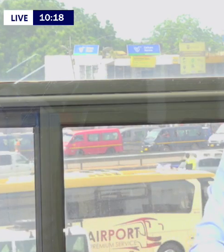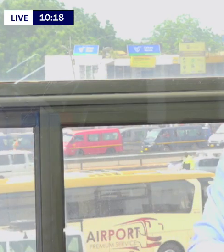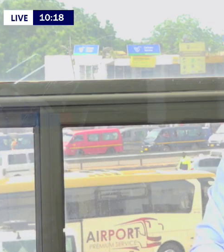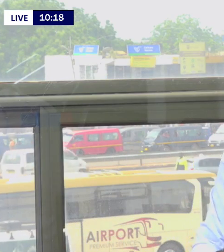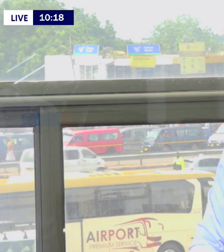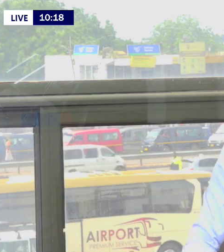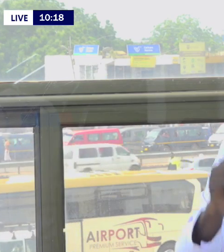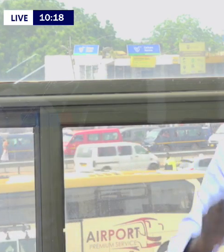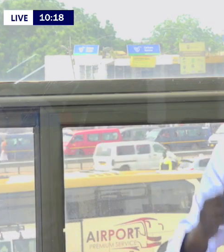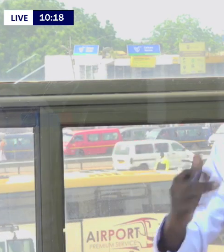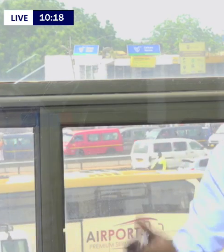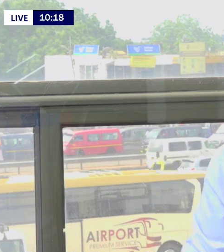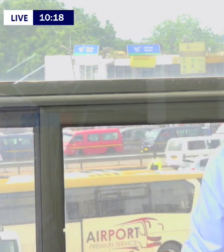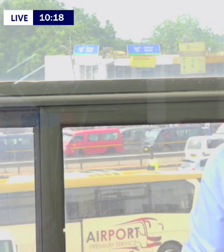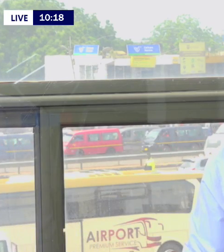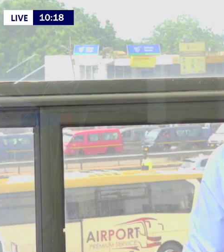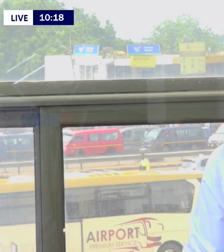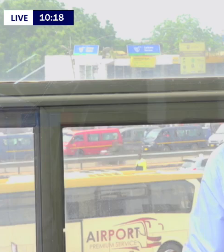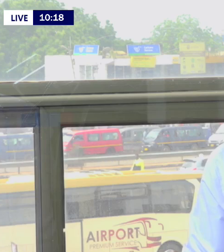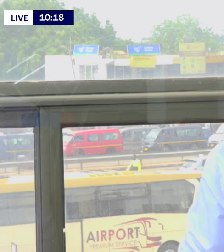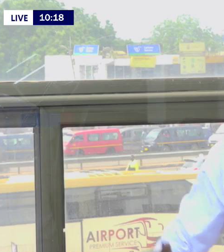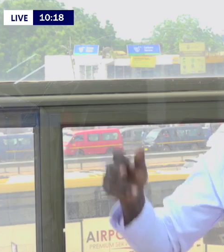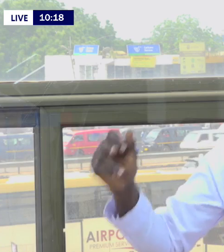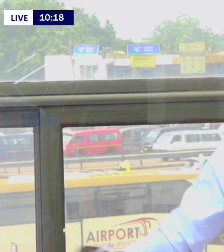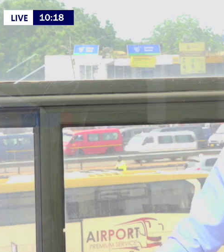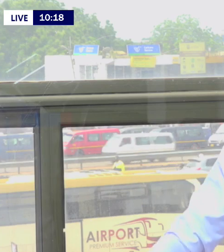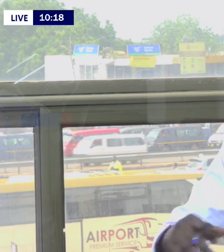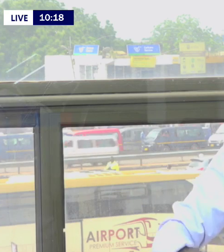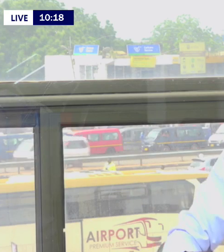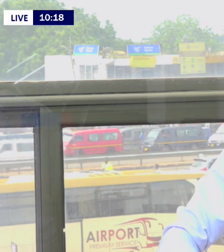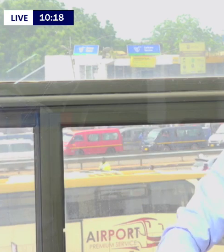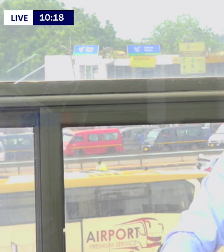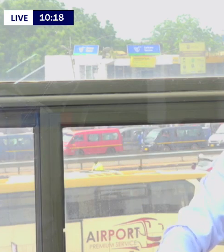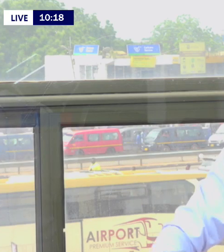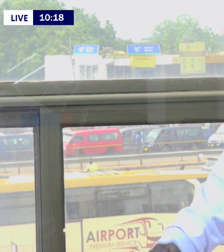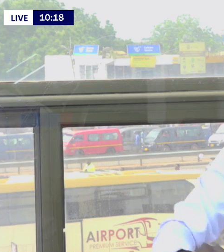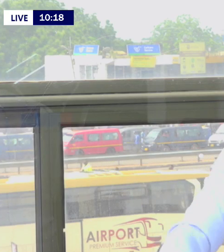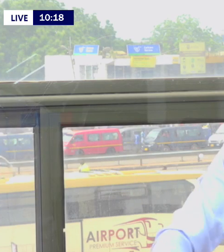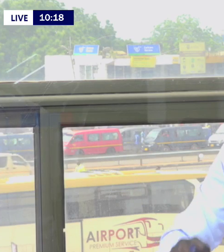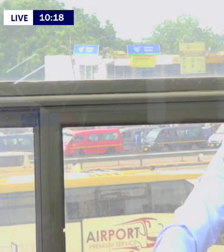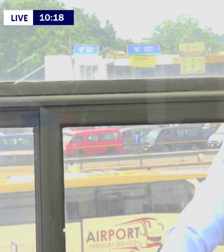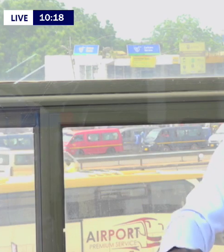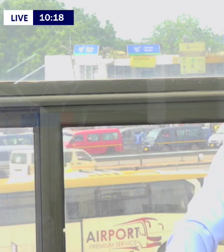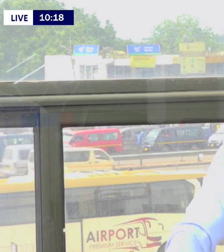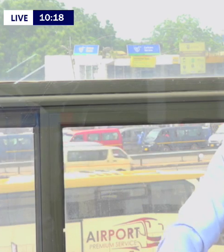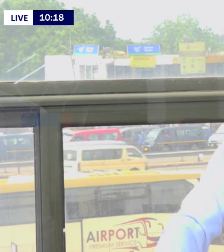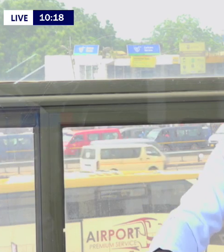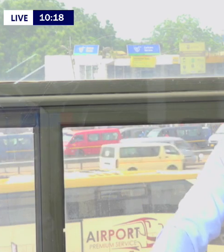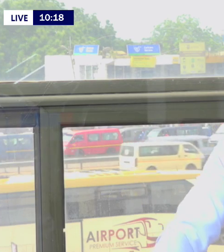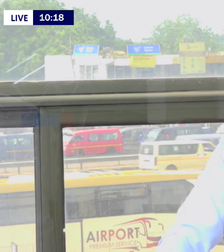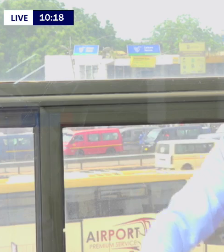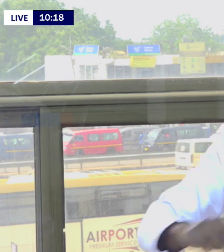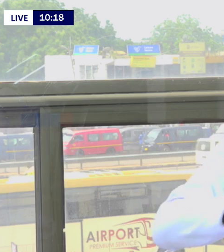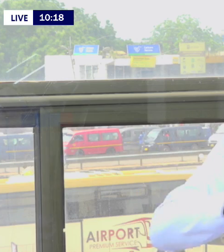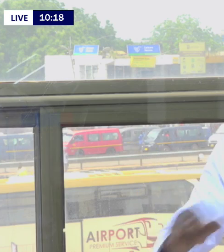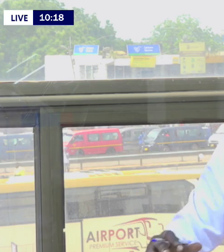na ankasa ankasa no e ye end of life. Besides se efidien no niama o di be hyehye a o di be ye ni yi no oni bi